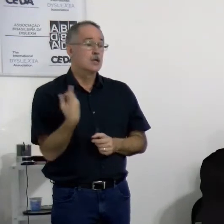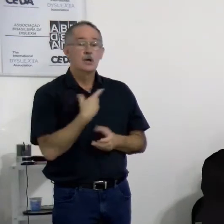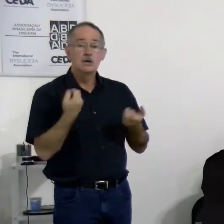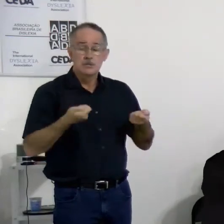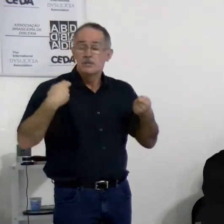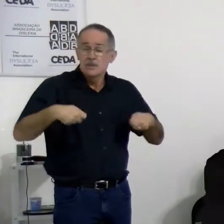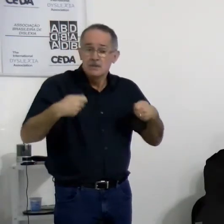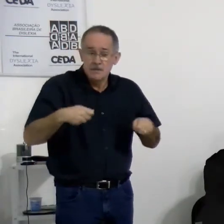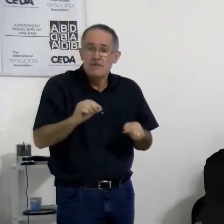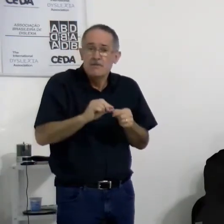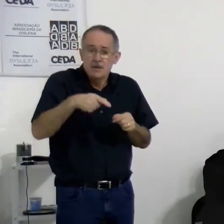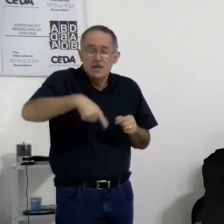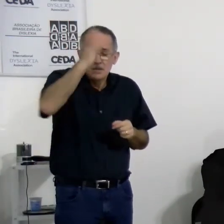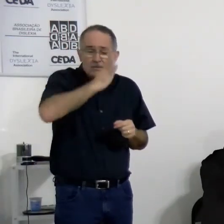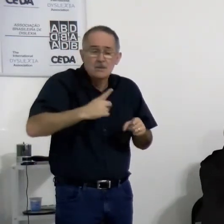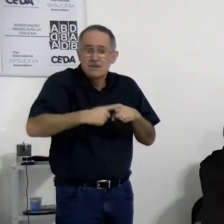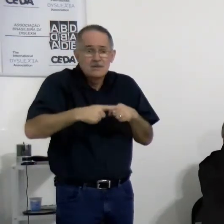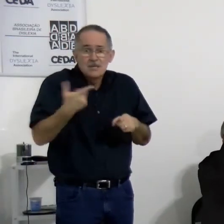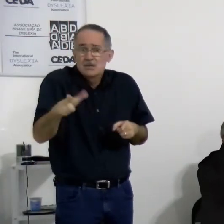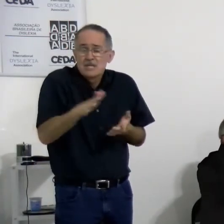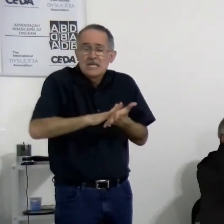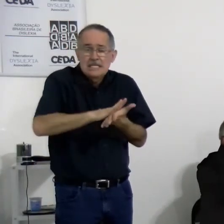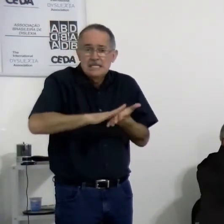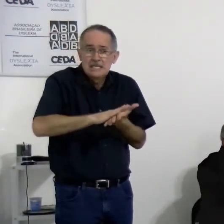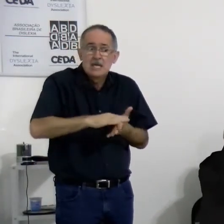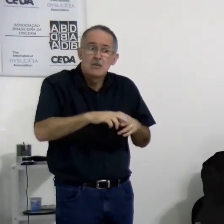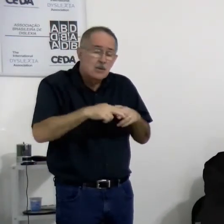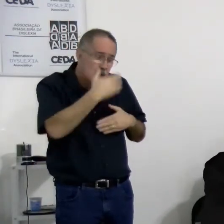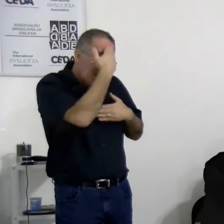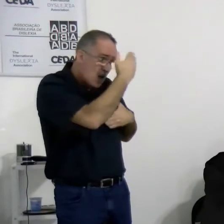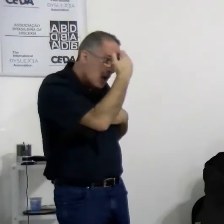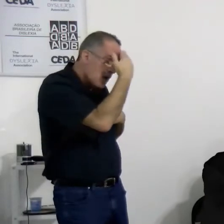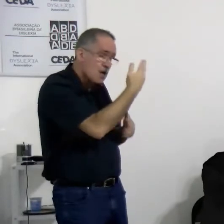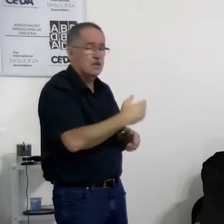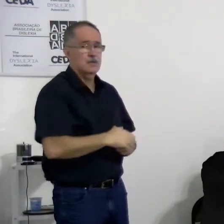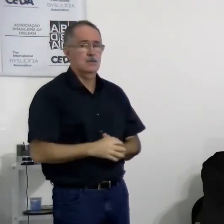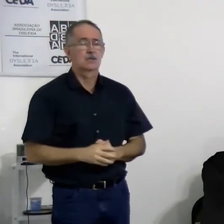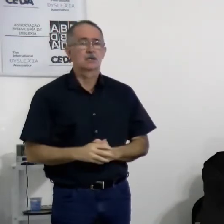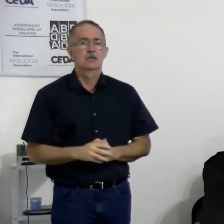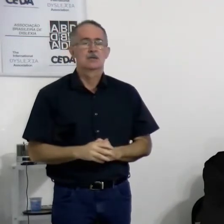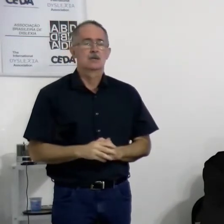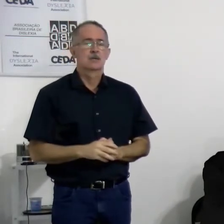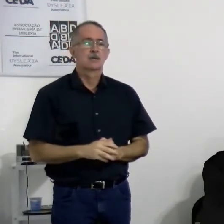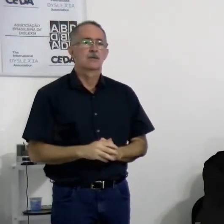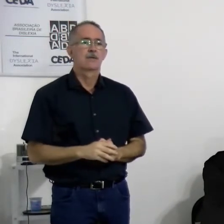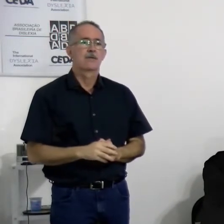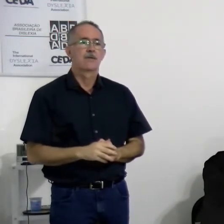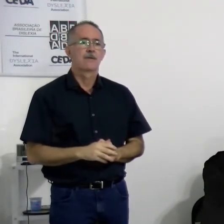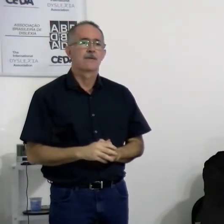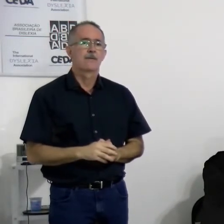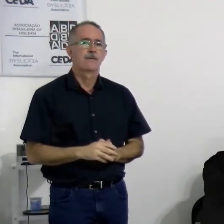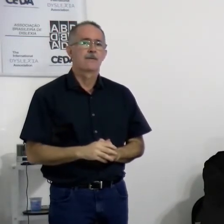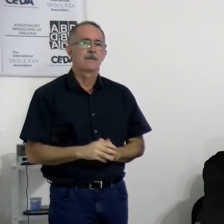we are beginning. We're just starting. So you will help us a lot with that. So I want to be very